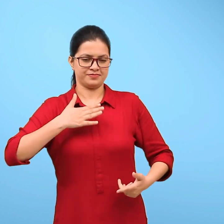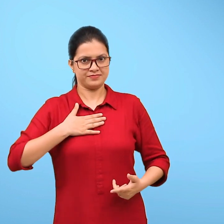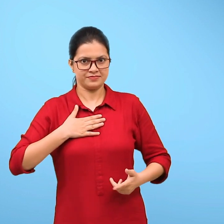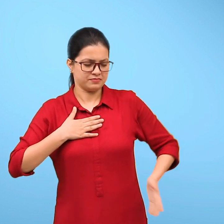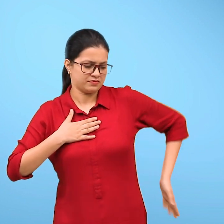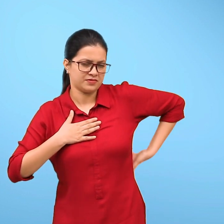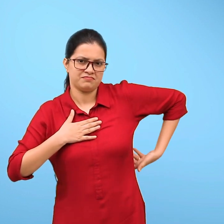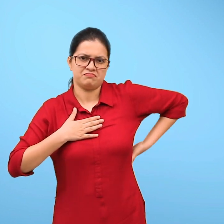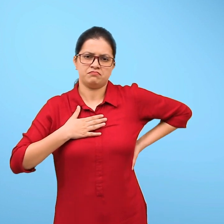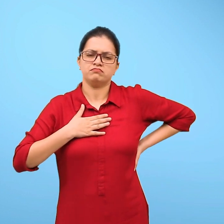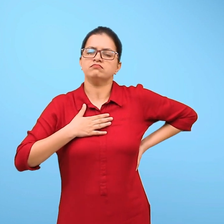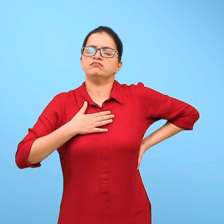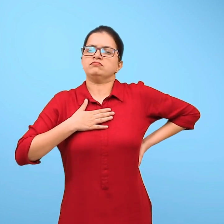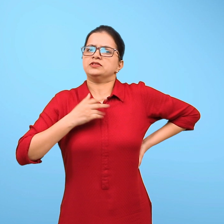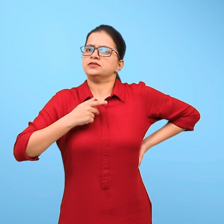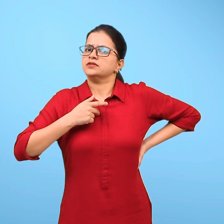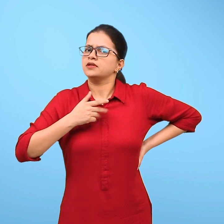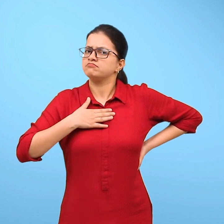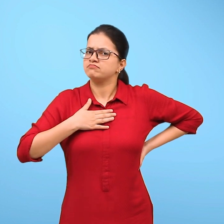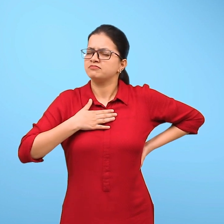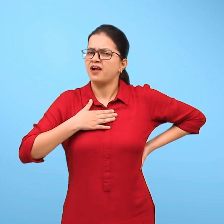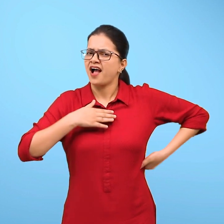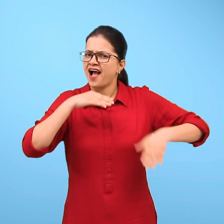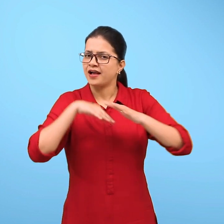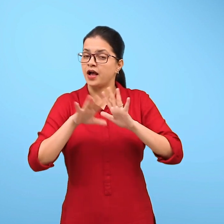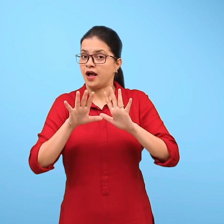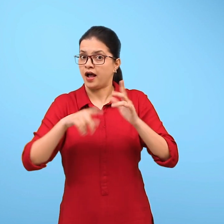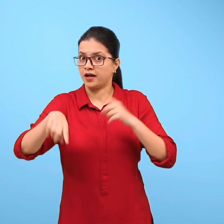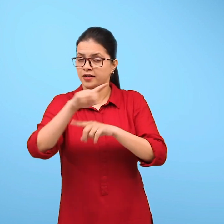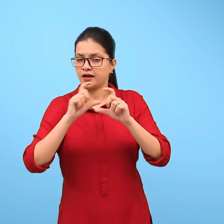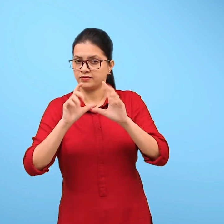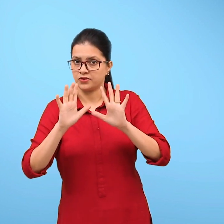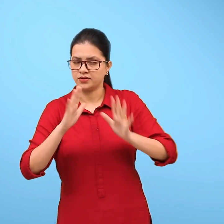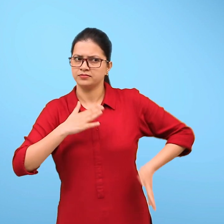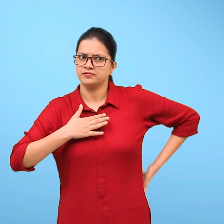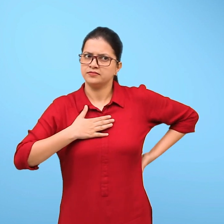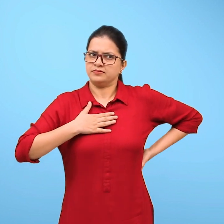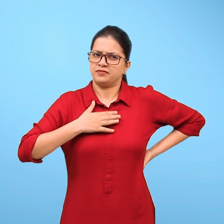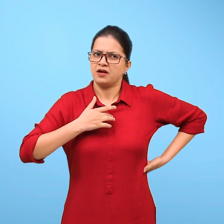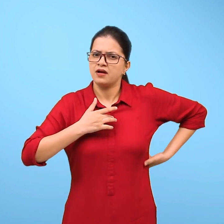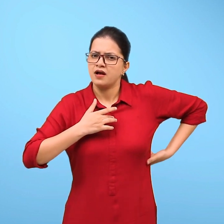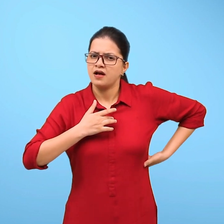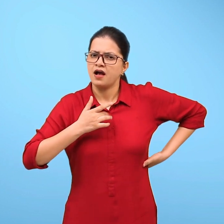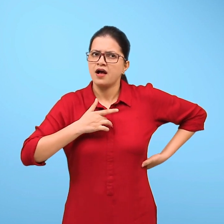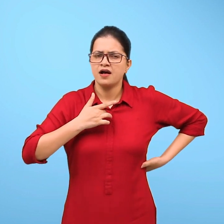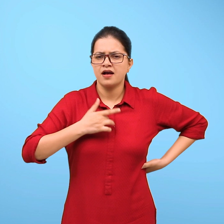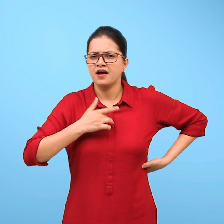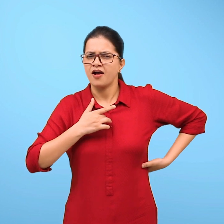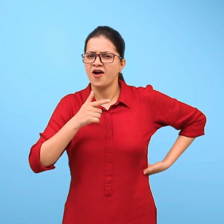Feel your chest bones and the backbone by gently pressing the middle of the chest and back at the same time.